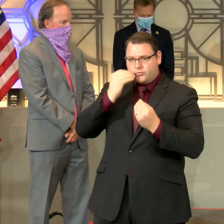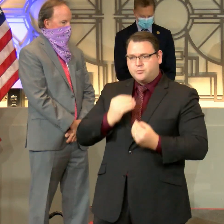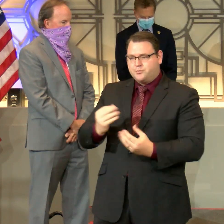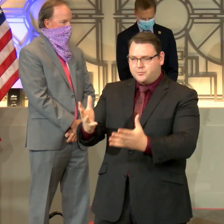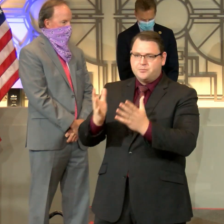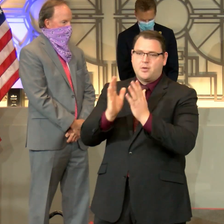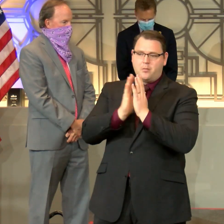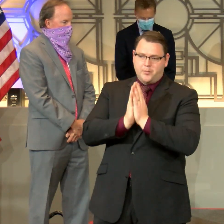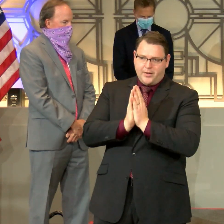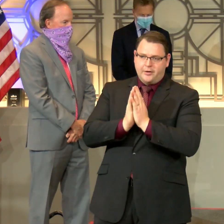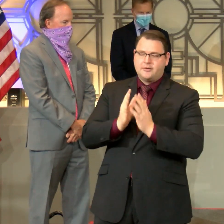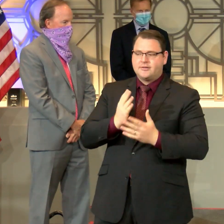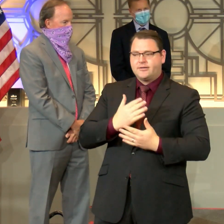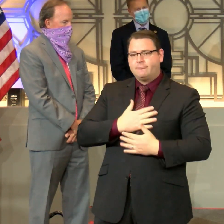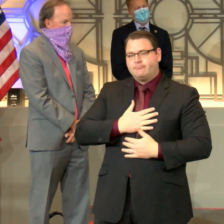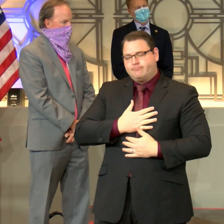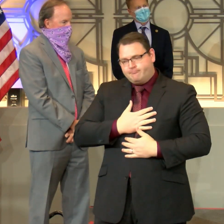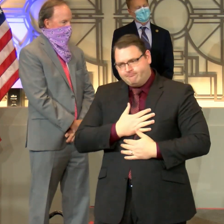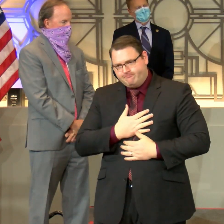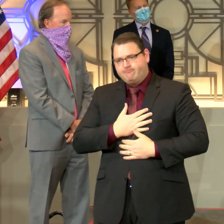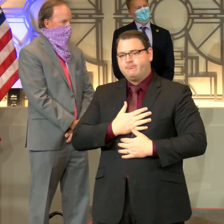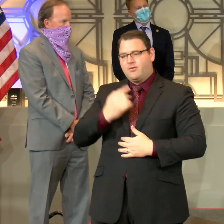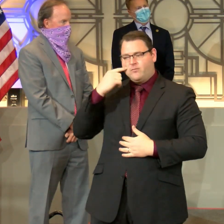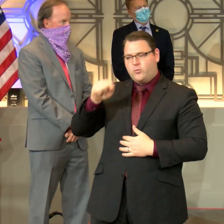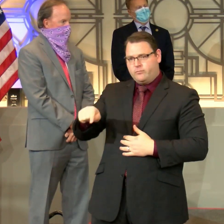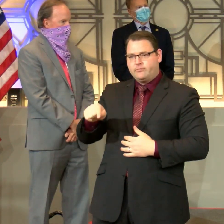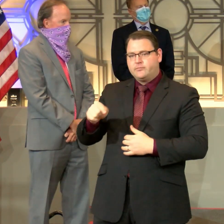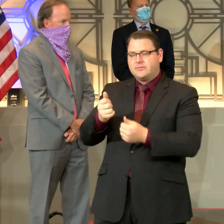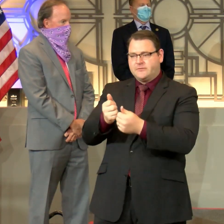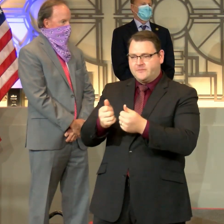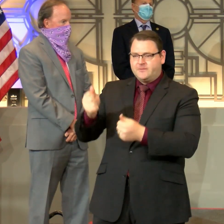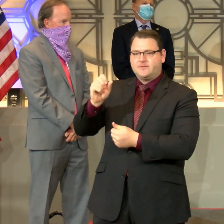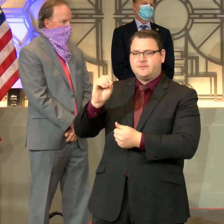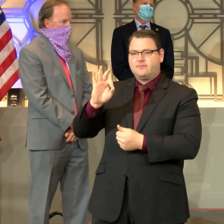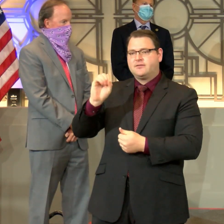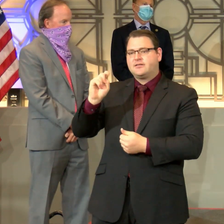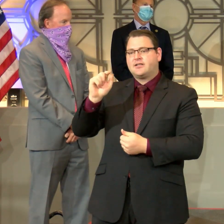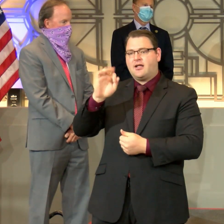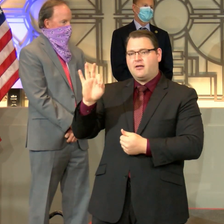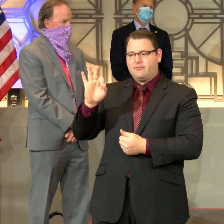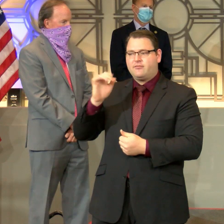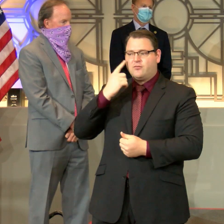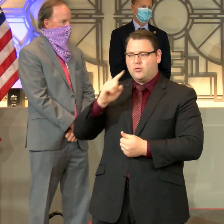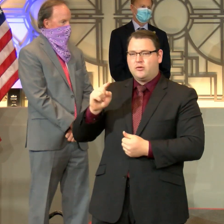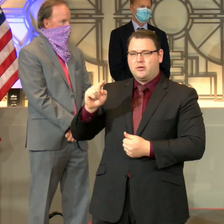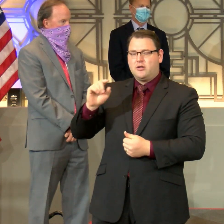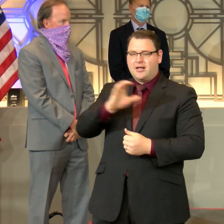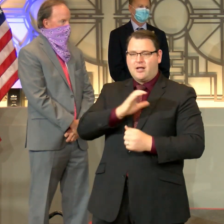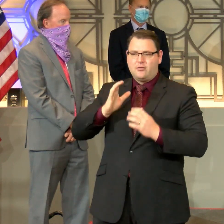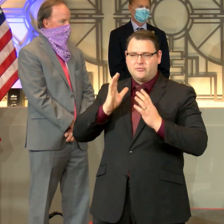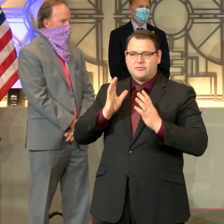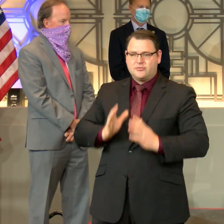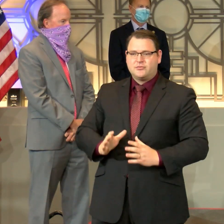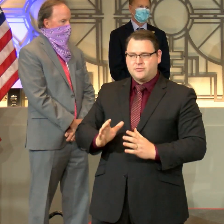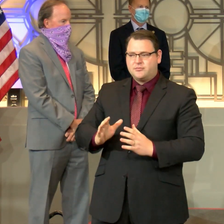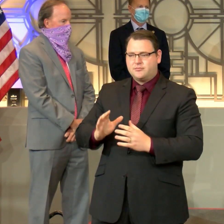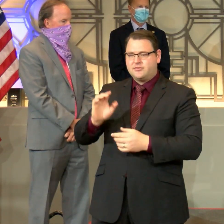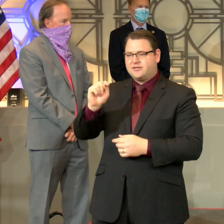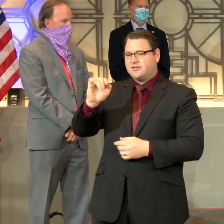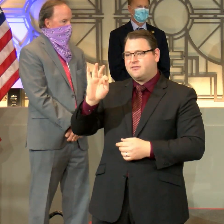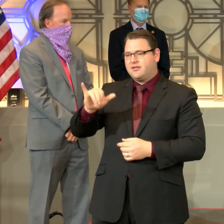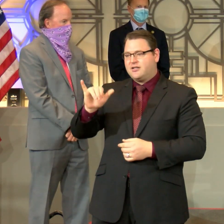and condolences to the Chief of Staff of Councilmember Tiffany Thomas. In fact, we just got that text a few minutes